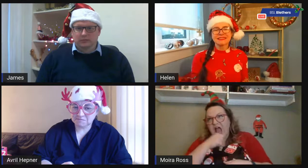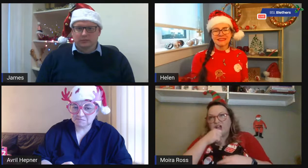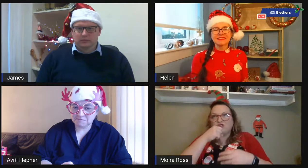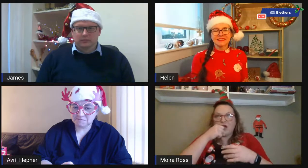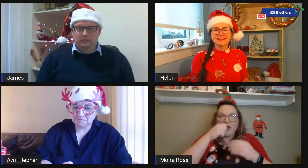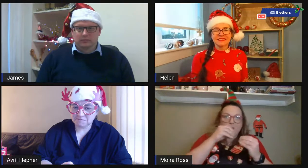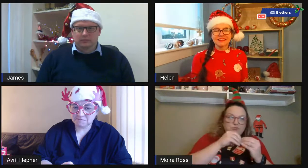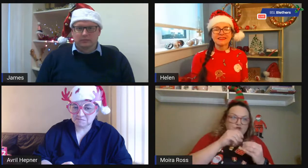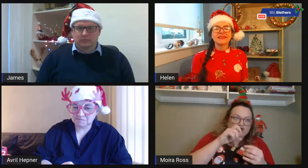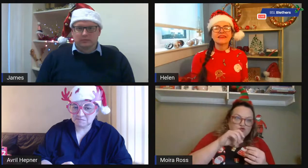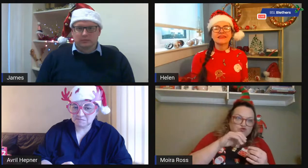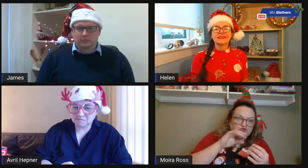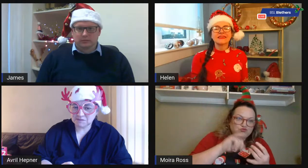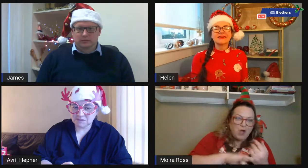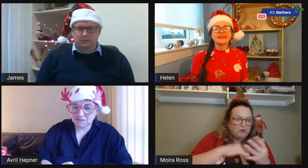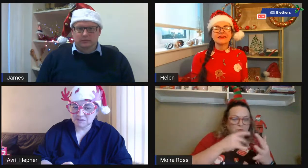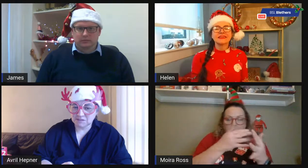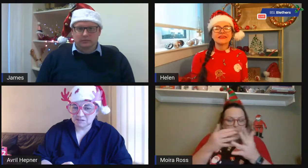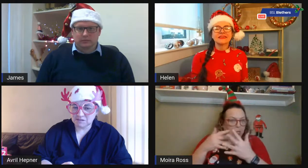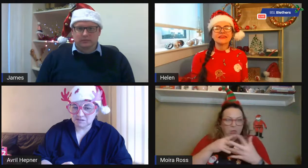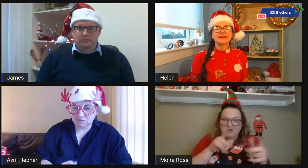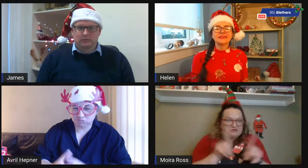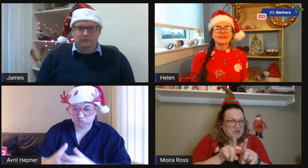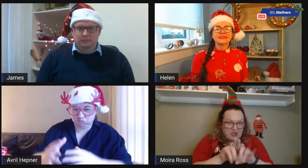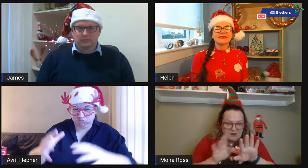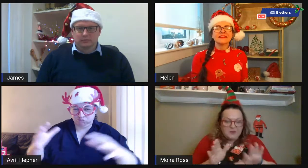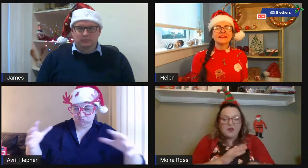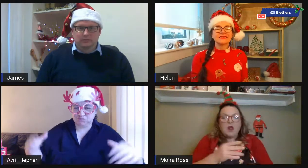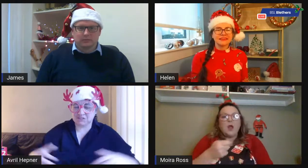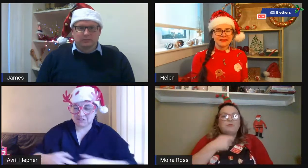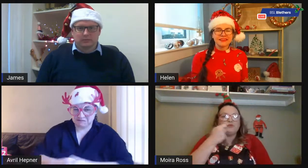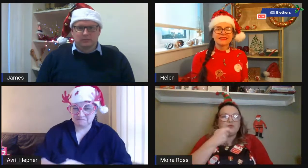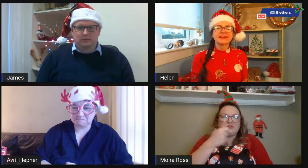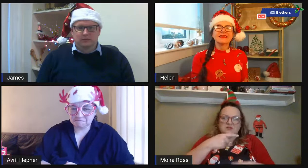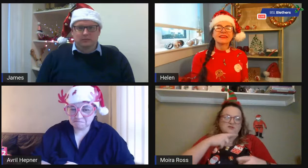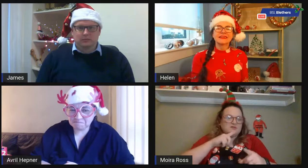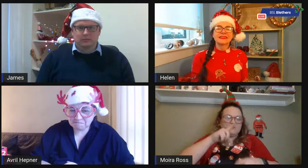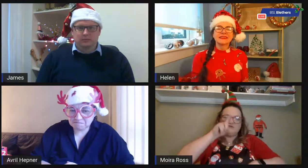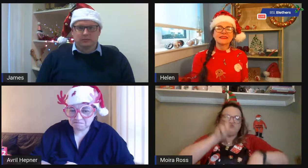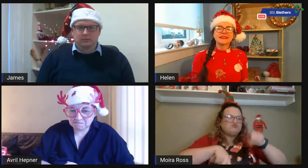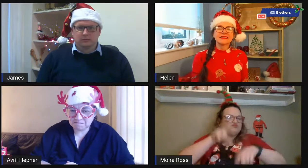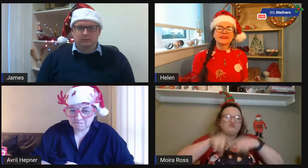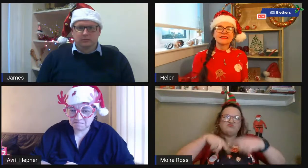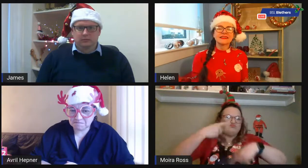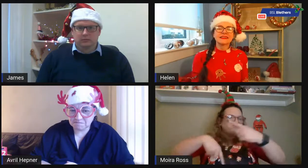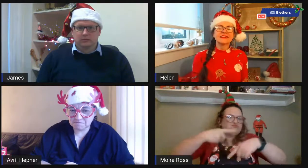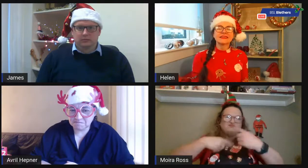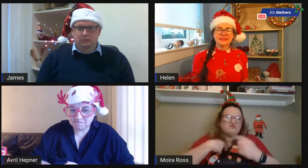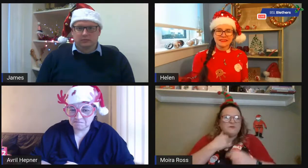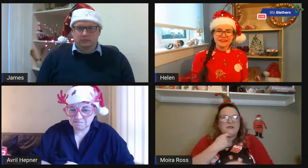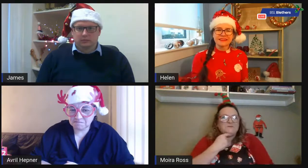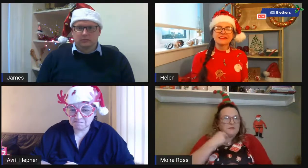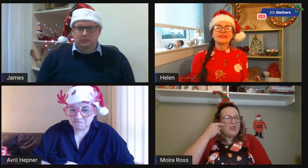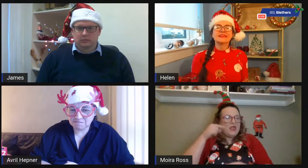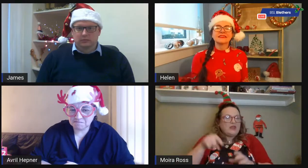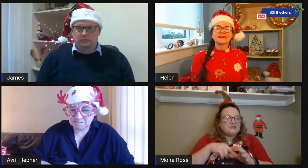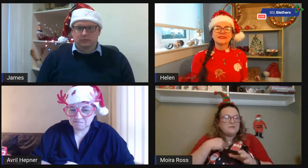beef, potatoes, carrots, Brussels sprouts, the whole full gambit. Oh, with a big plate. And